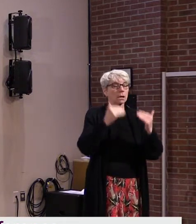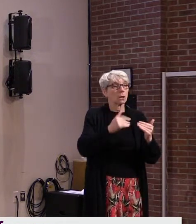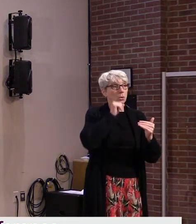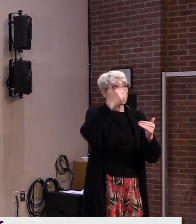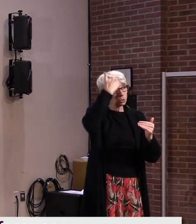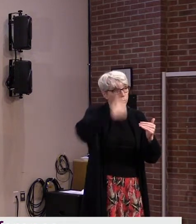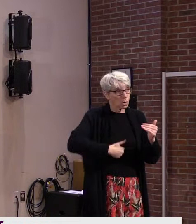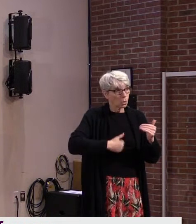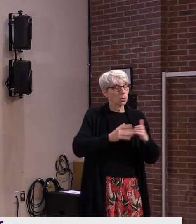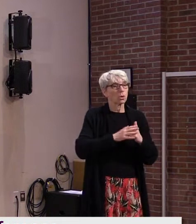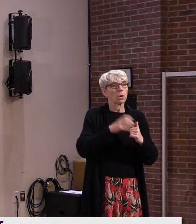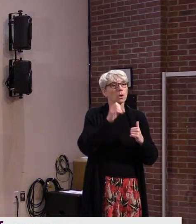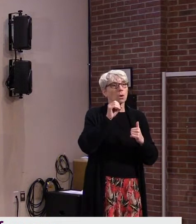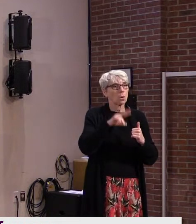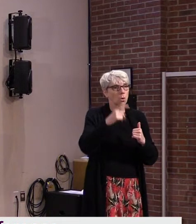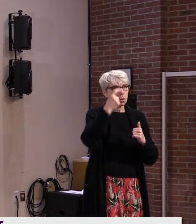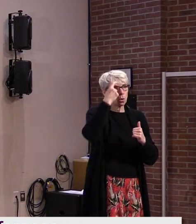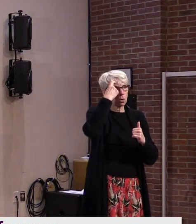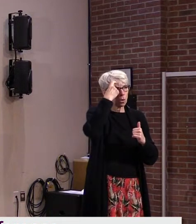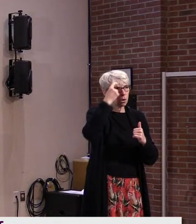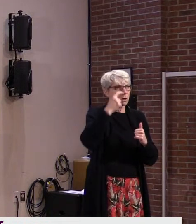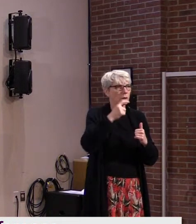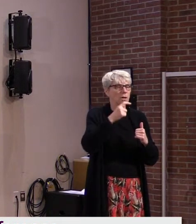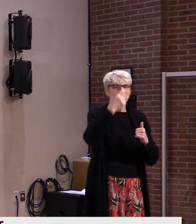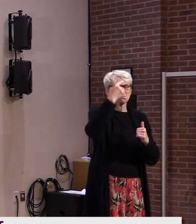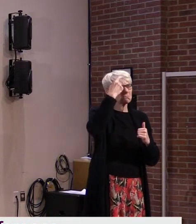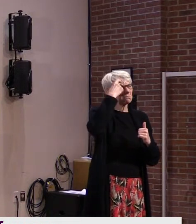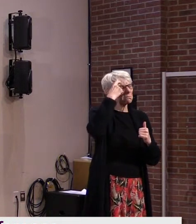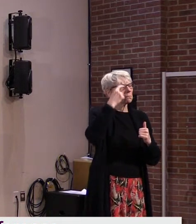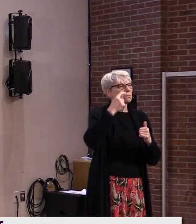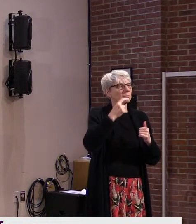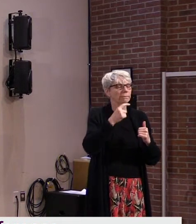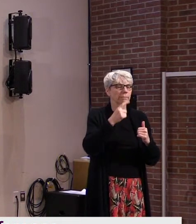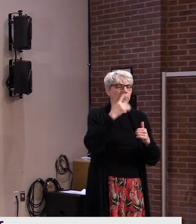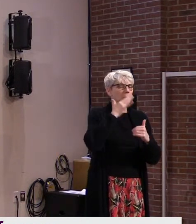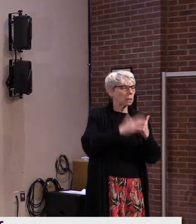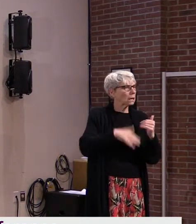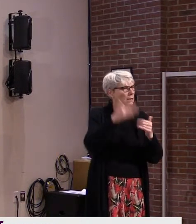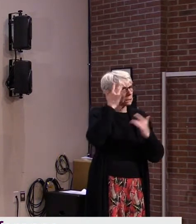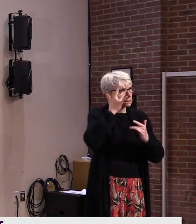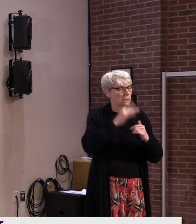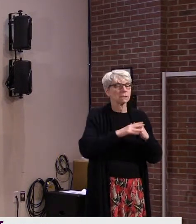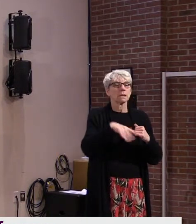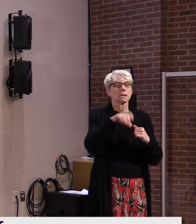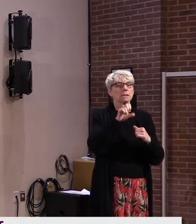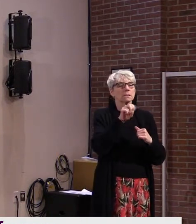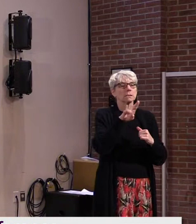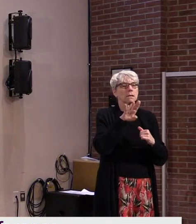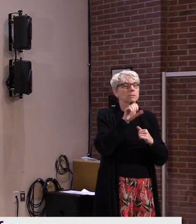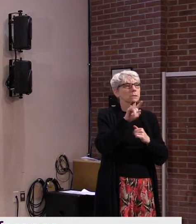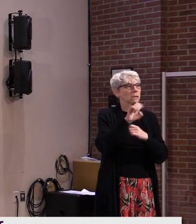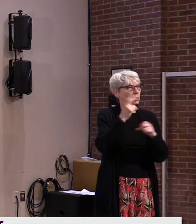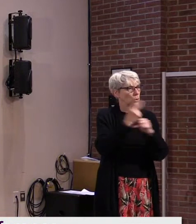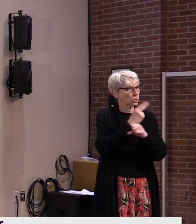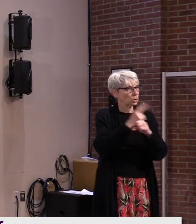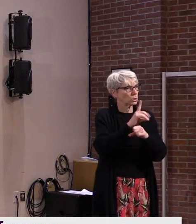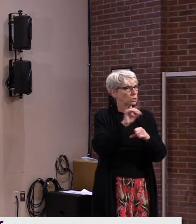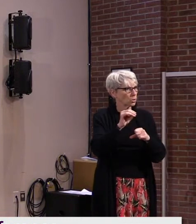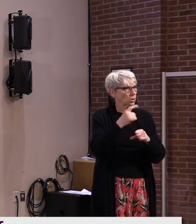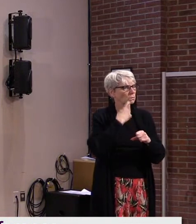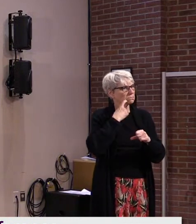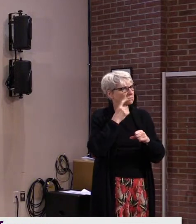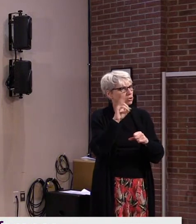stroke or cerebral vascular disease, substance use disorders, and then, of course, all those who are in